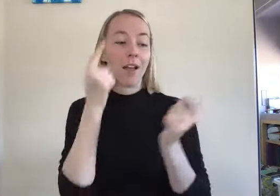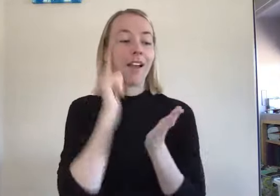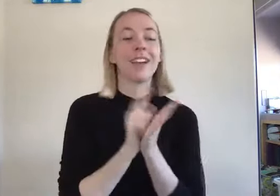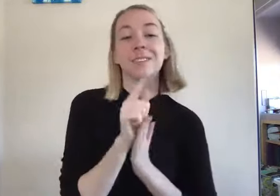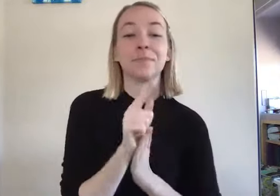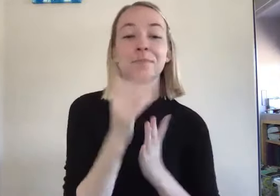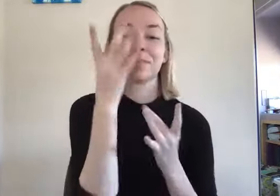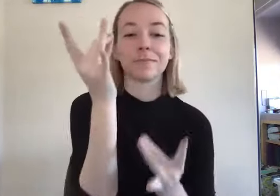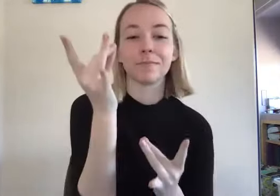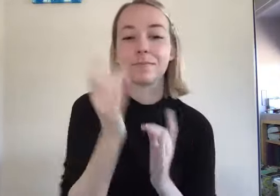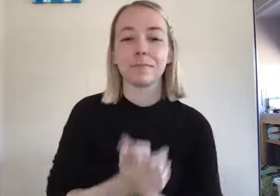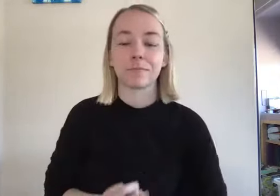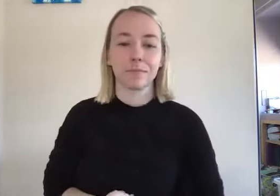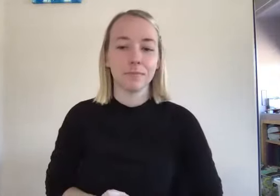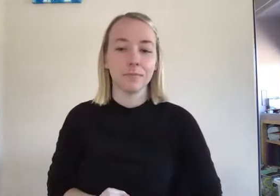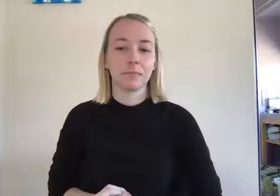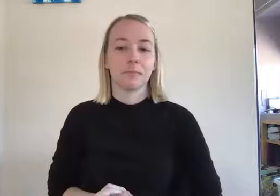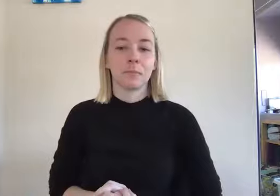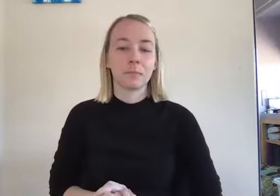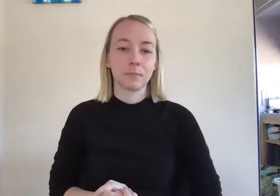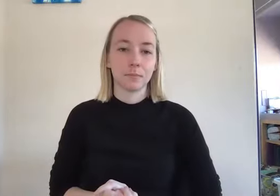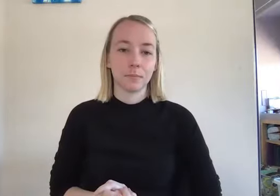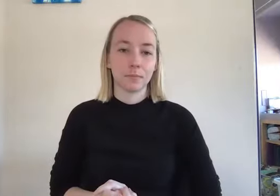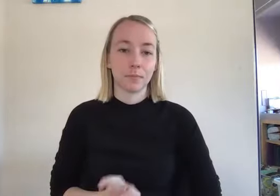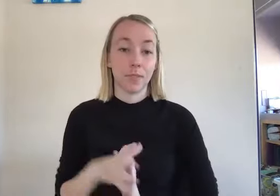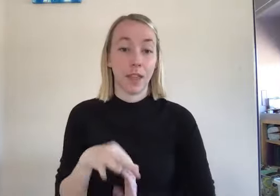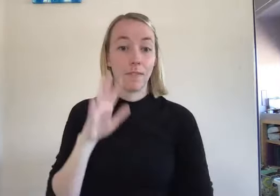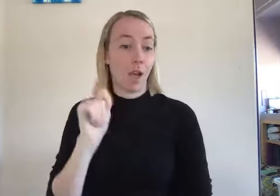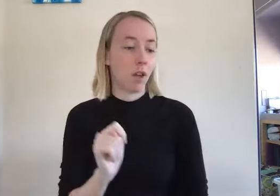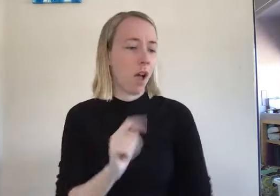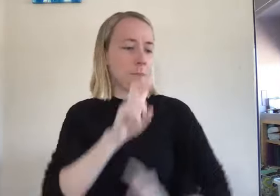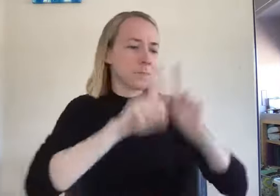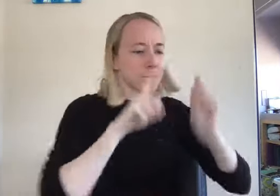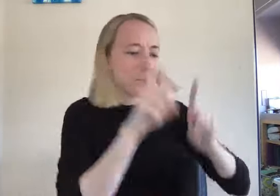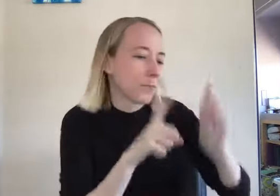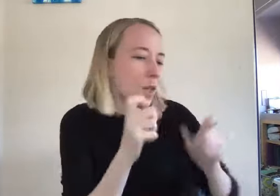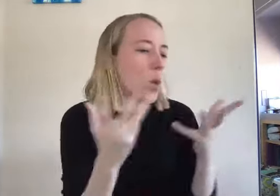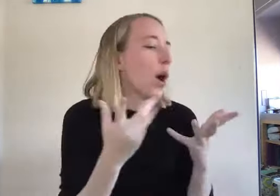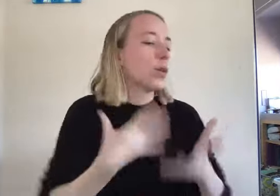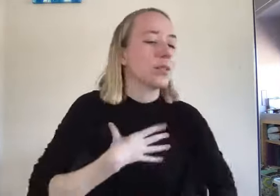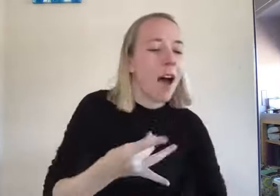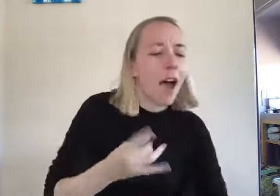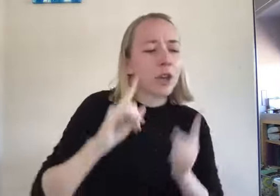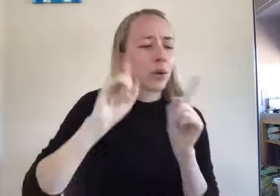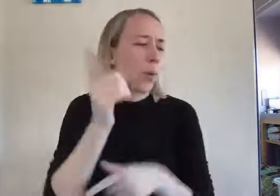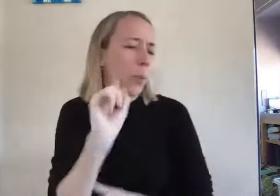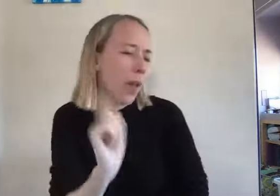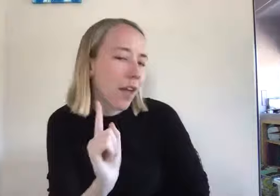became instantly interested. And I found out all about him and the places he liked to